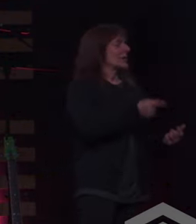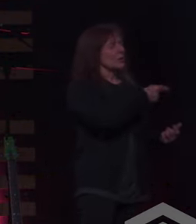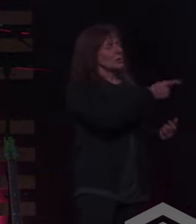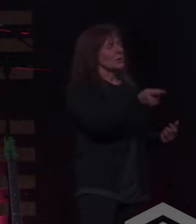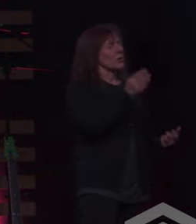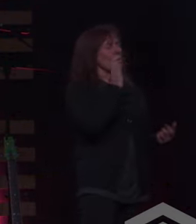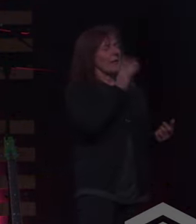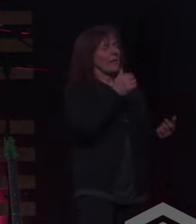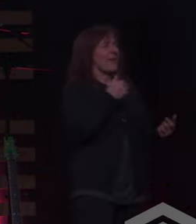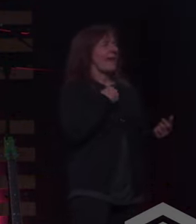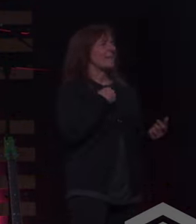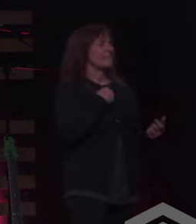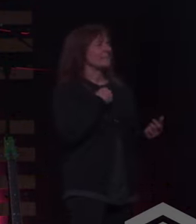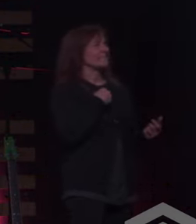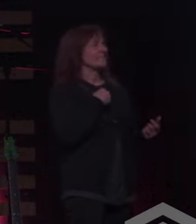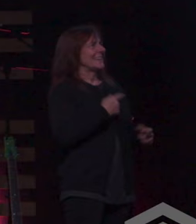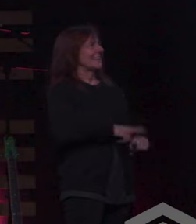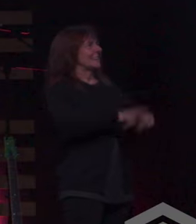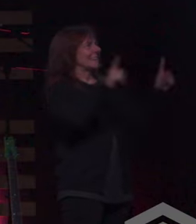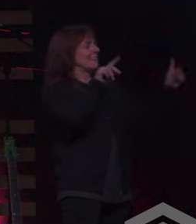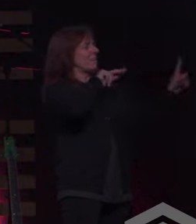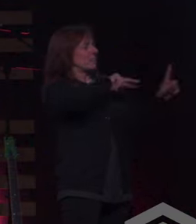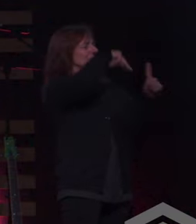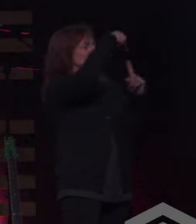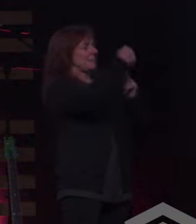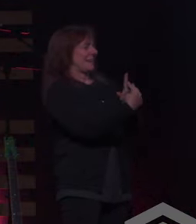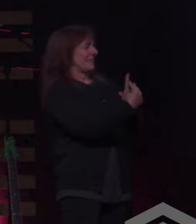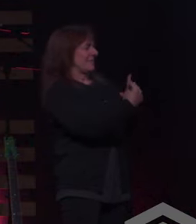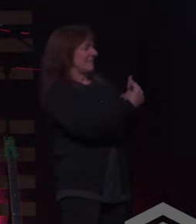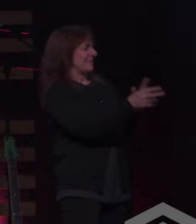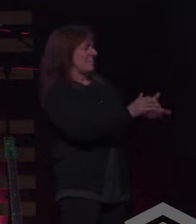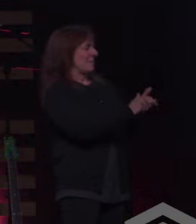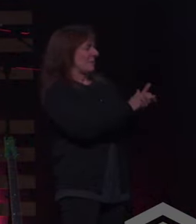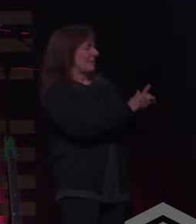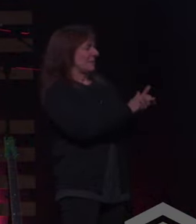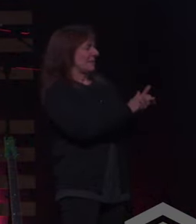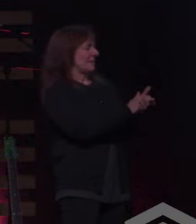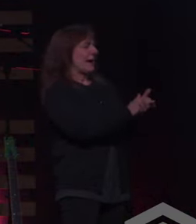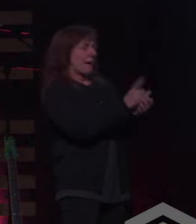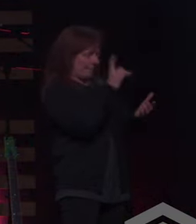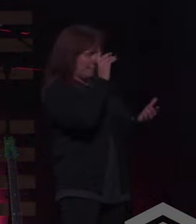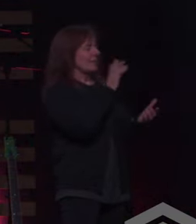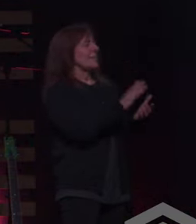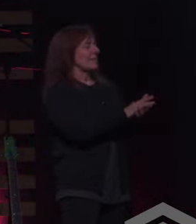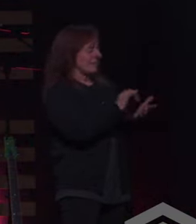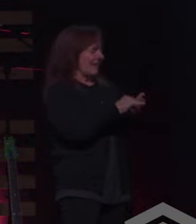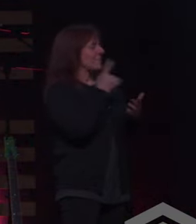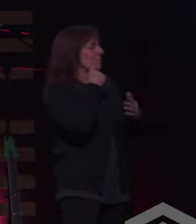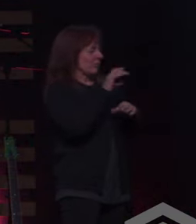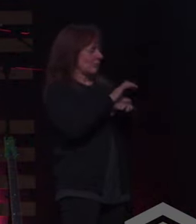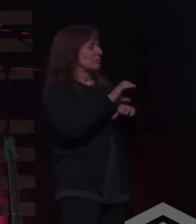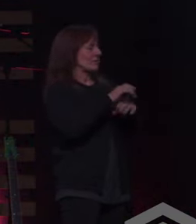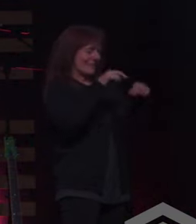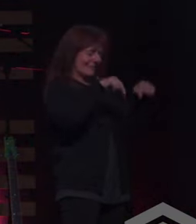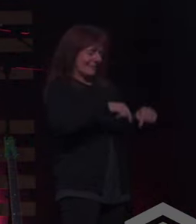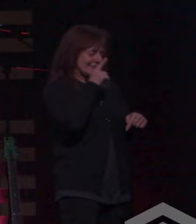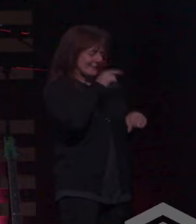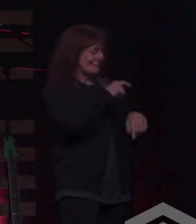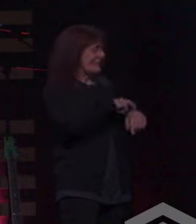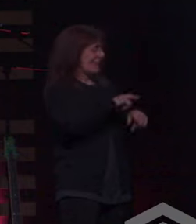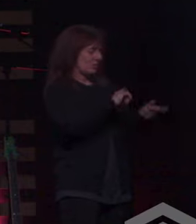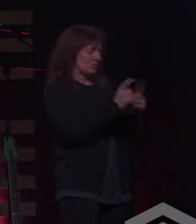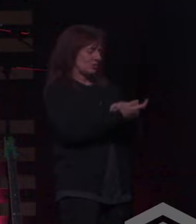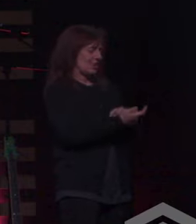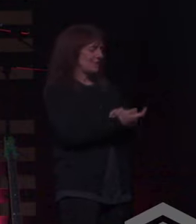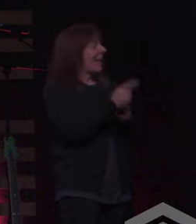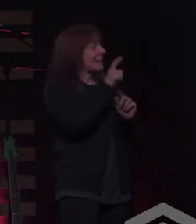you will have a different view of what marriage can be. I just believe that for the church, that this is the tide that's going to change, and it's